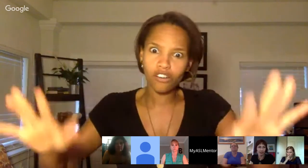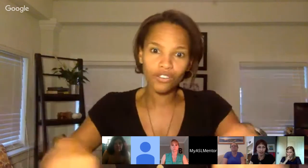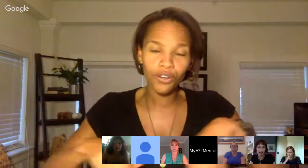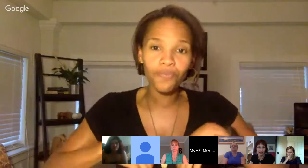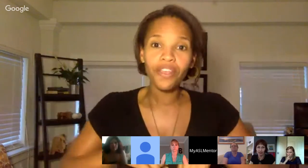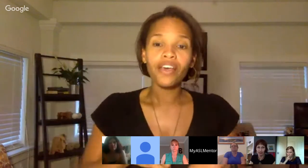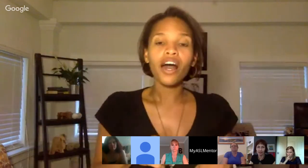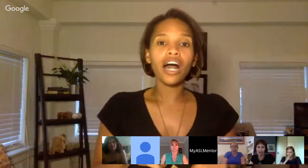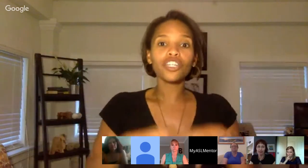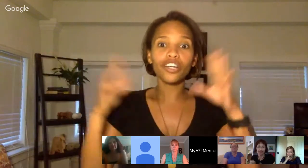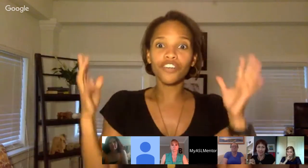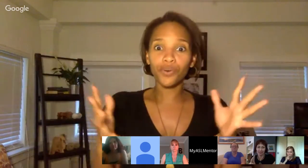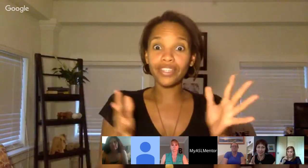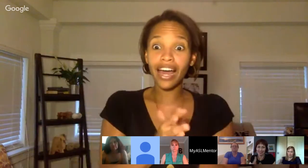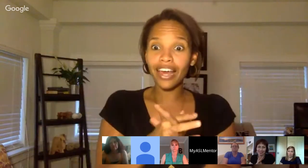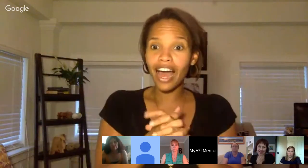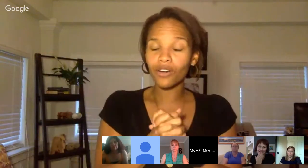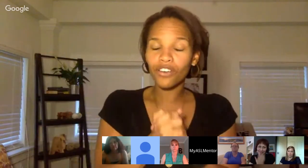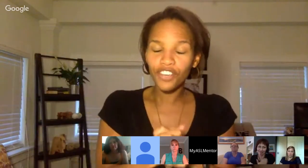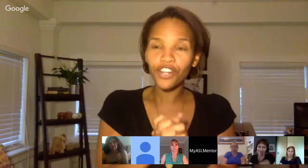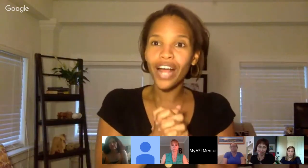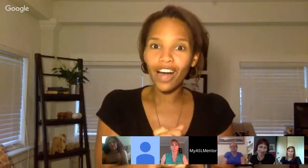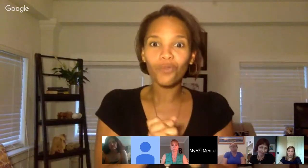in at all. So I'll try to figure out